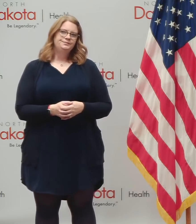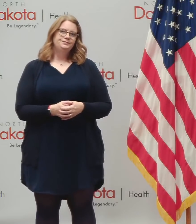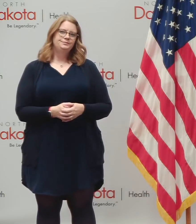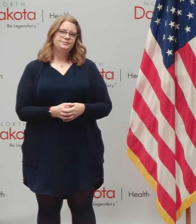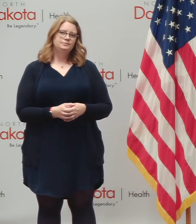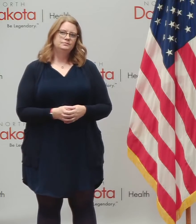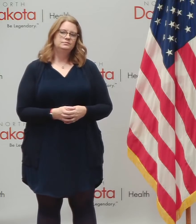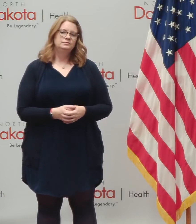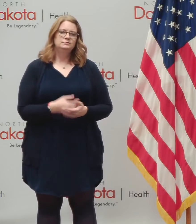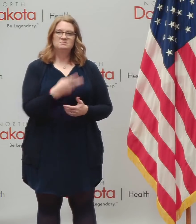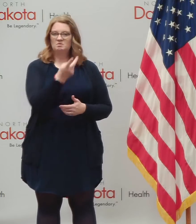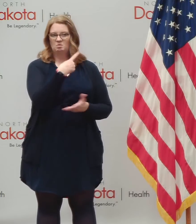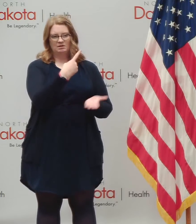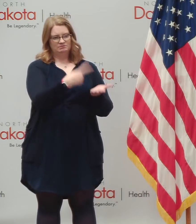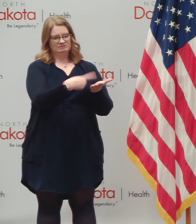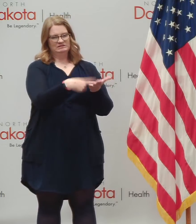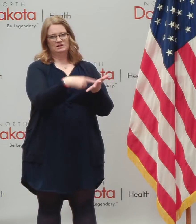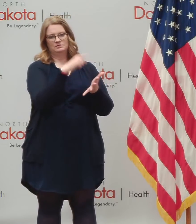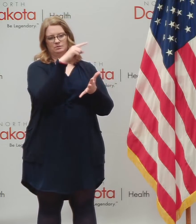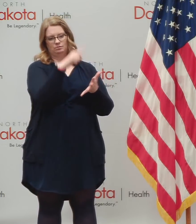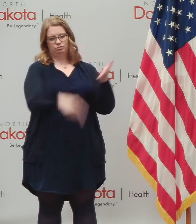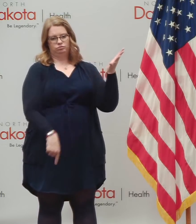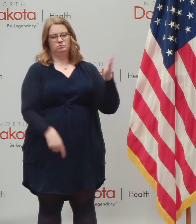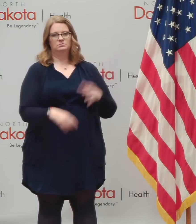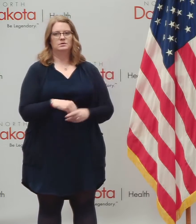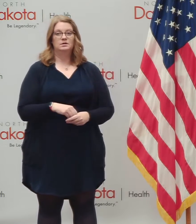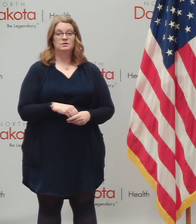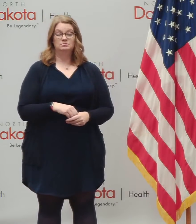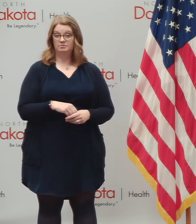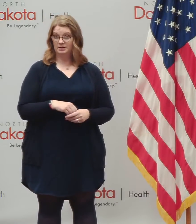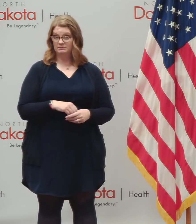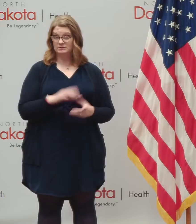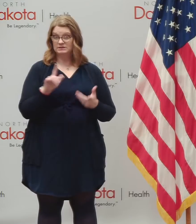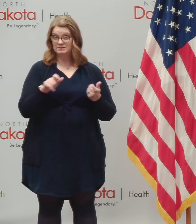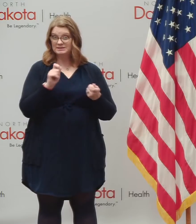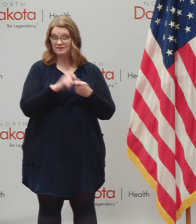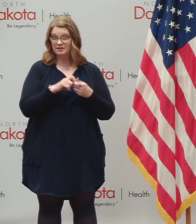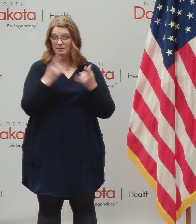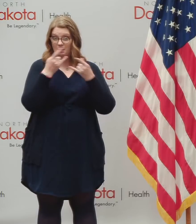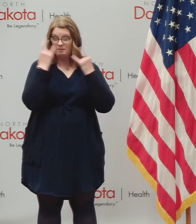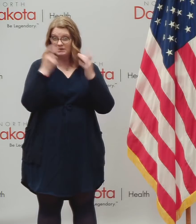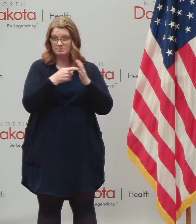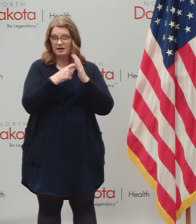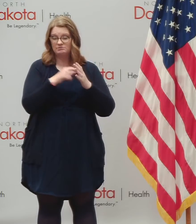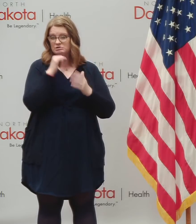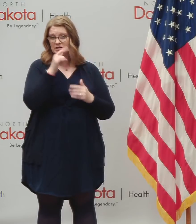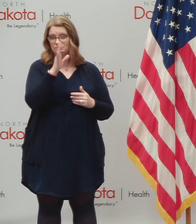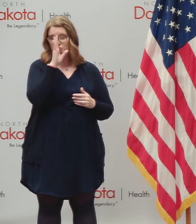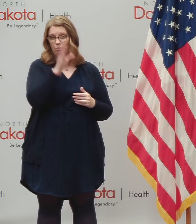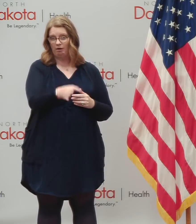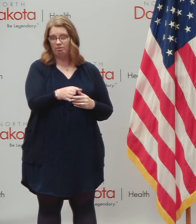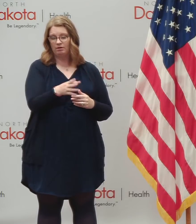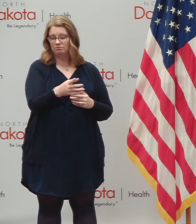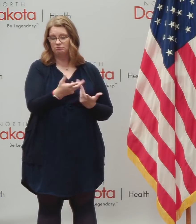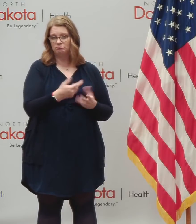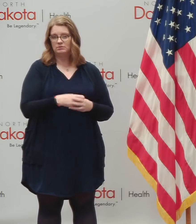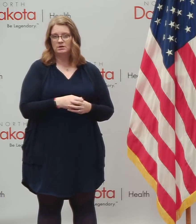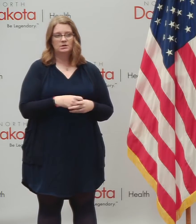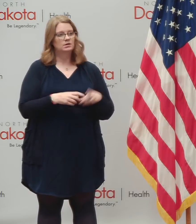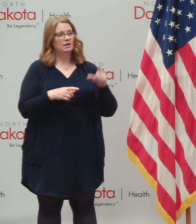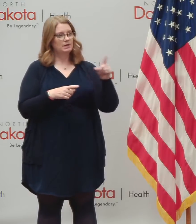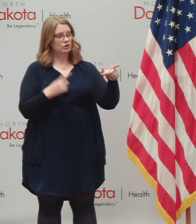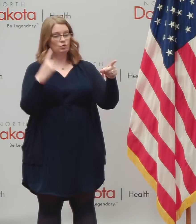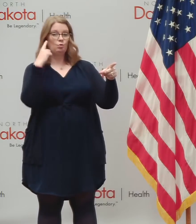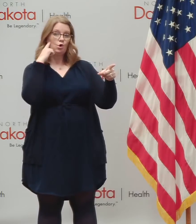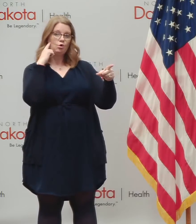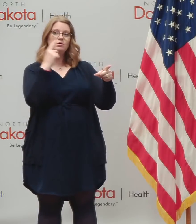lots of different things, but she did not tell me anything directly about mask mandates. I mean, what I heard her say was, you heard what she said